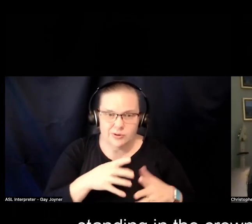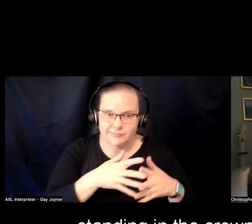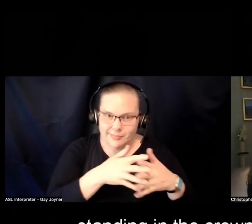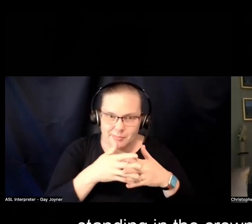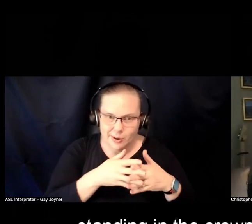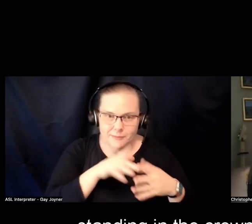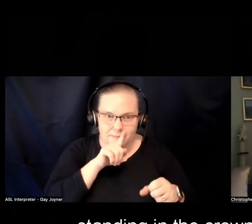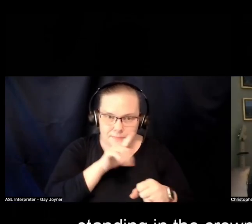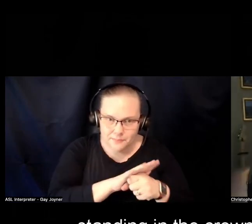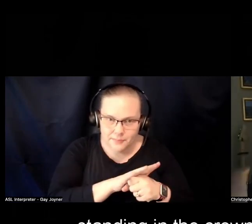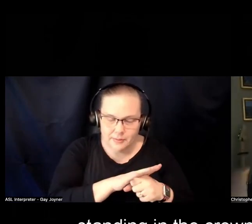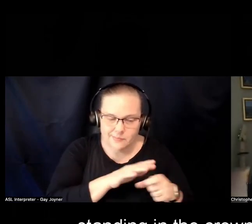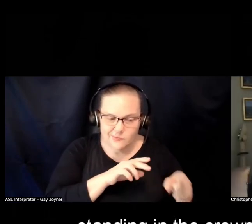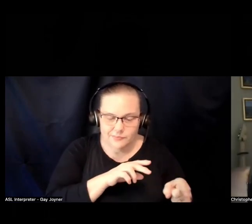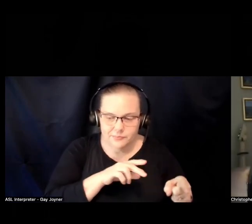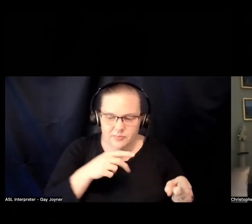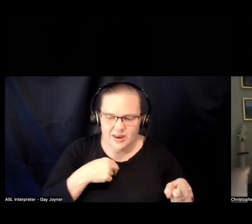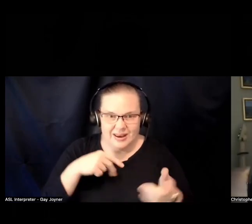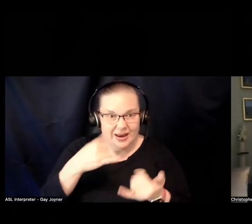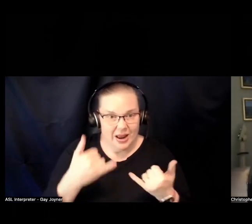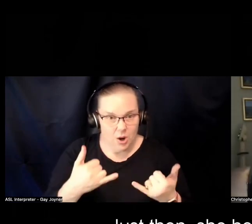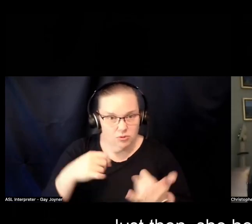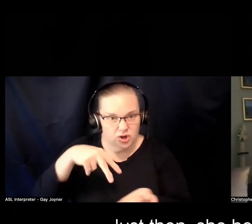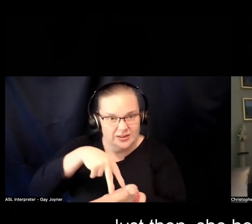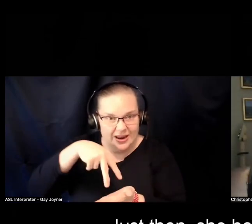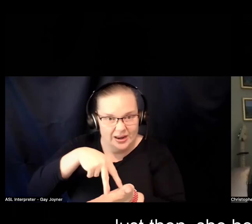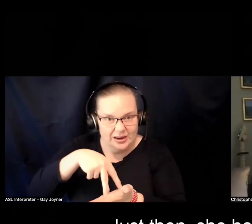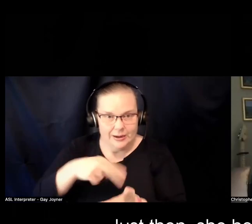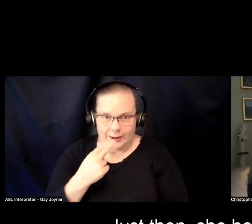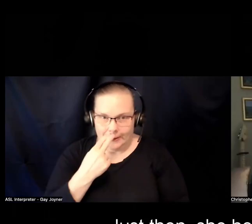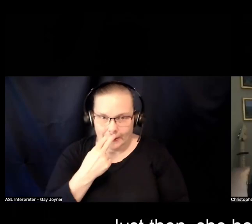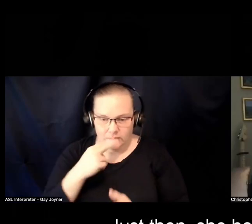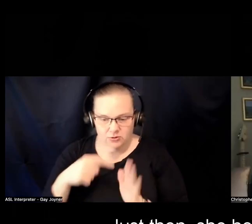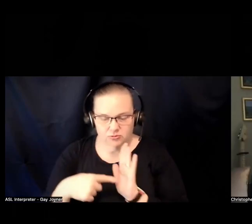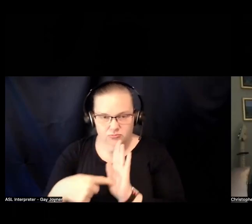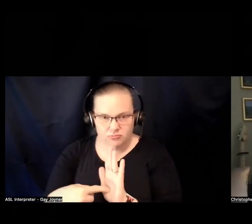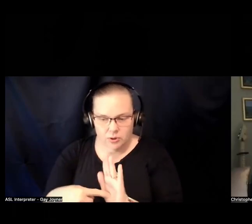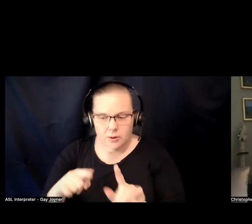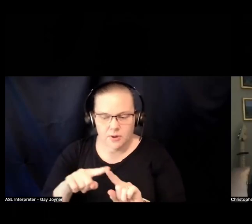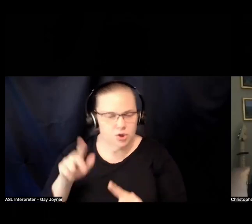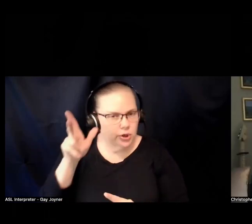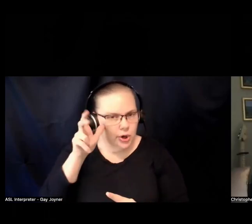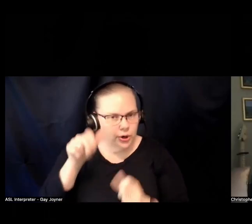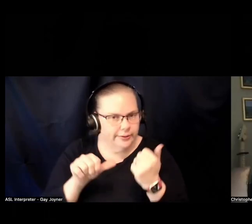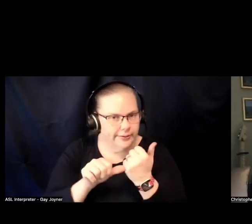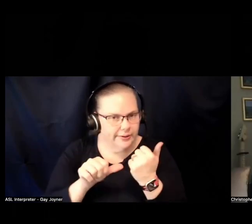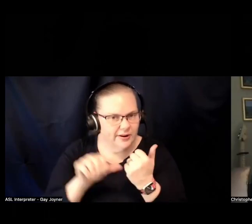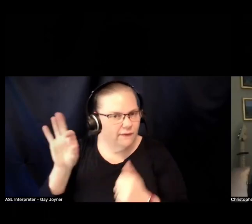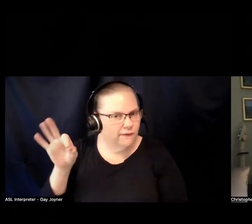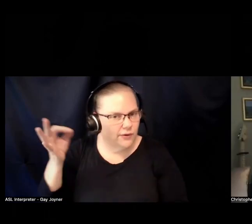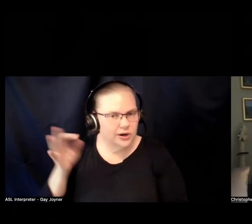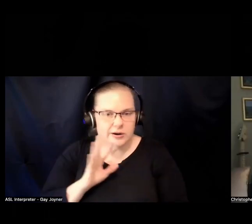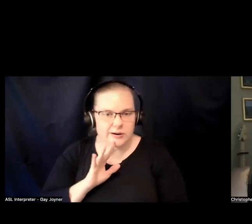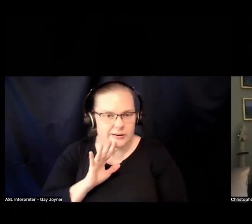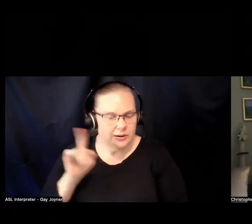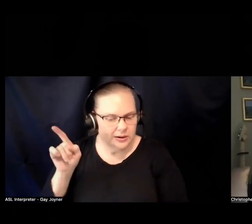in the crown jewel of Hitler's evil empire. Just then, she heard her aide speaking French in the corridor with a few officers of the